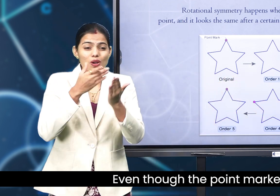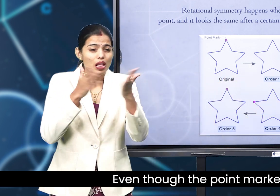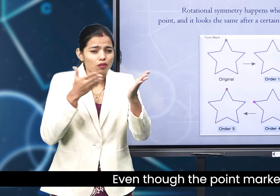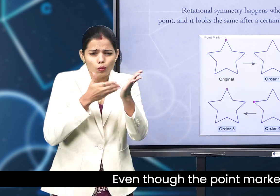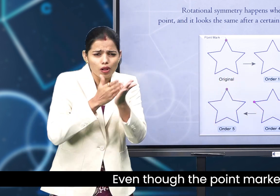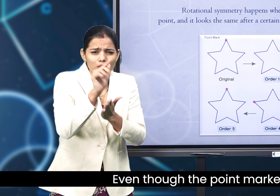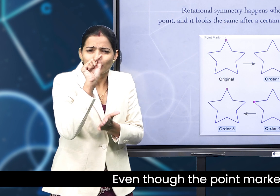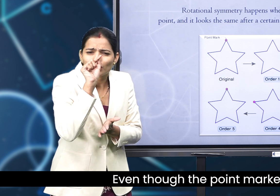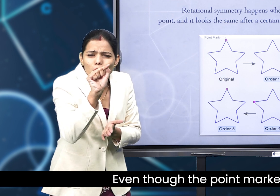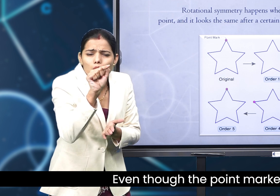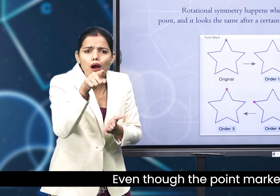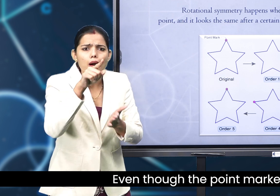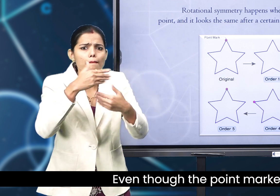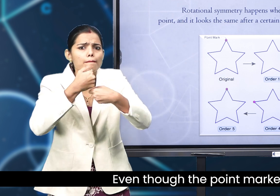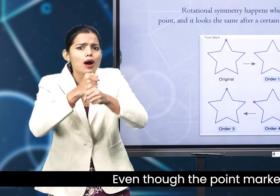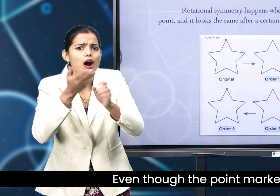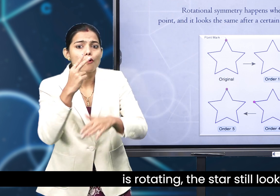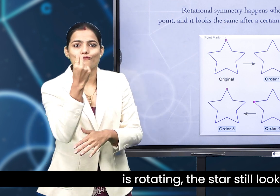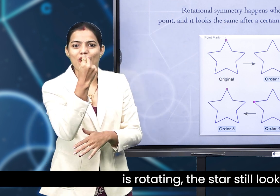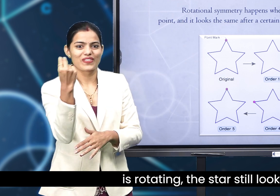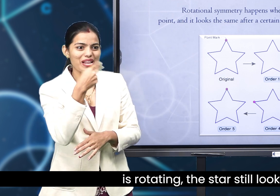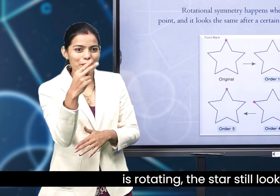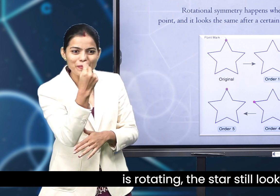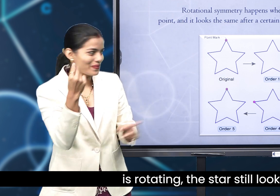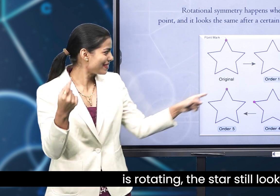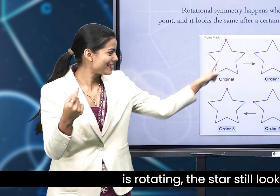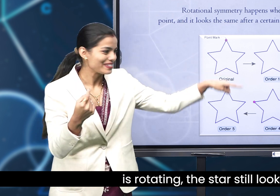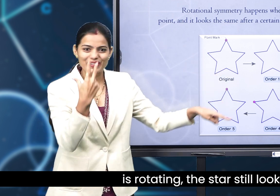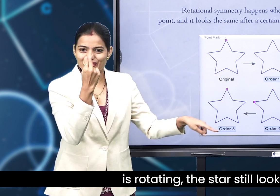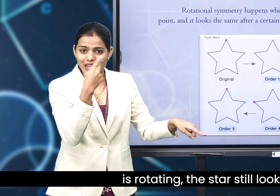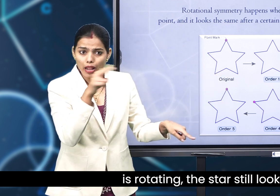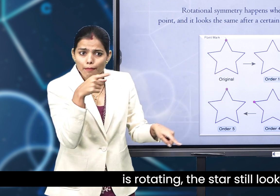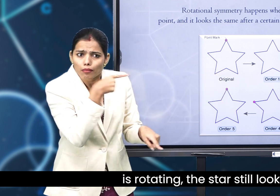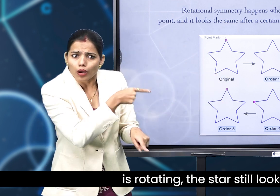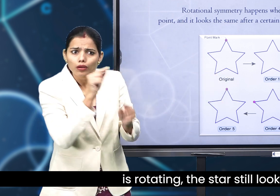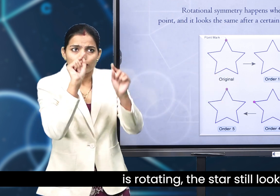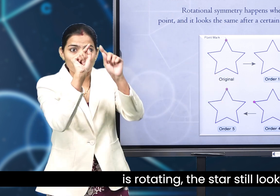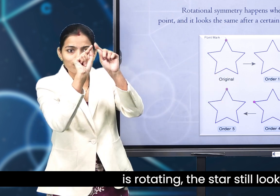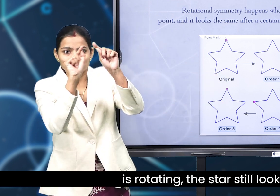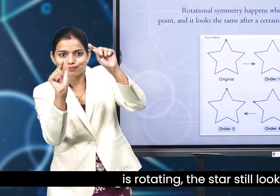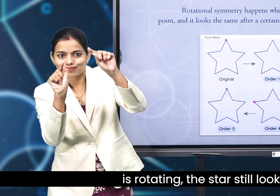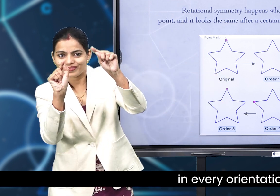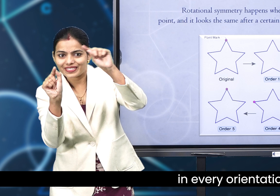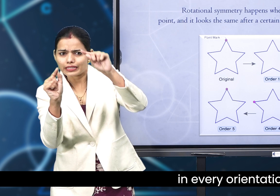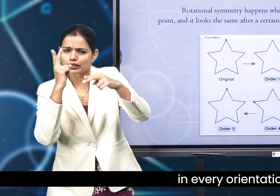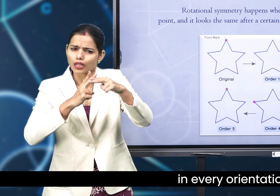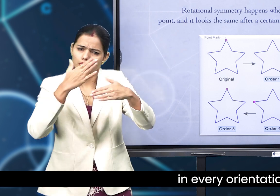Even though the point marked on the star is rotating, the star still looks the same in every